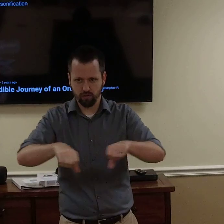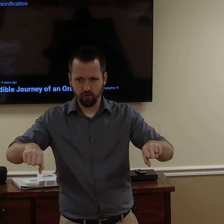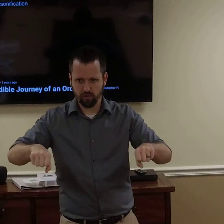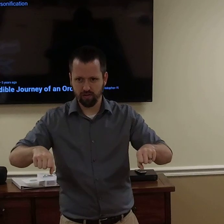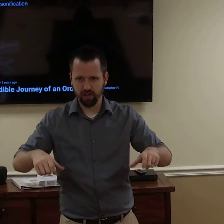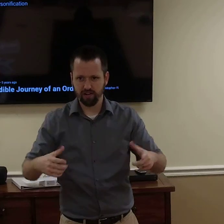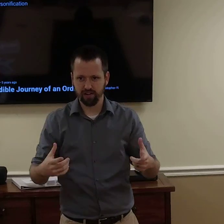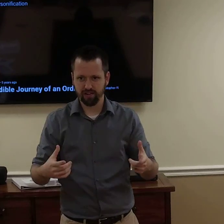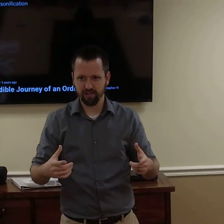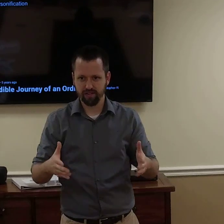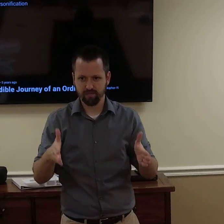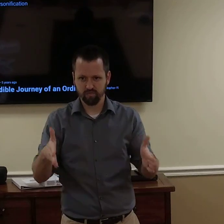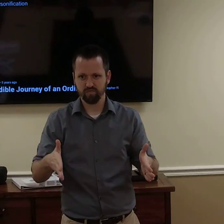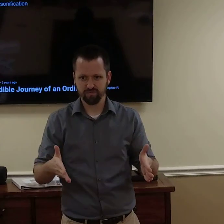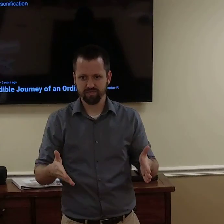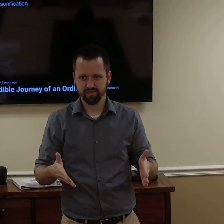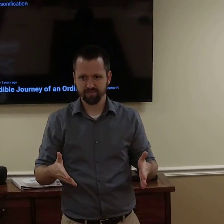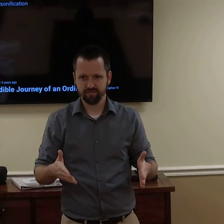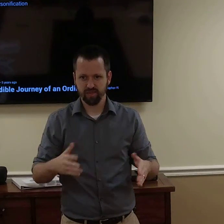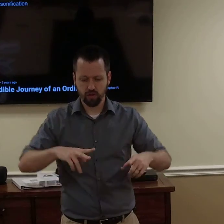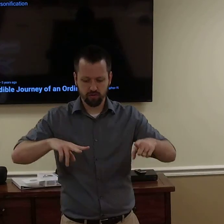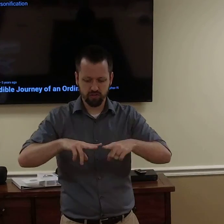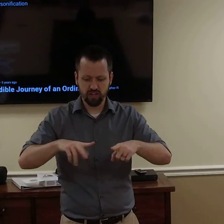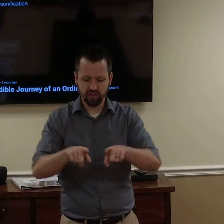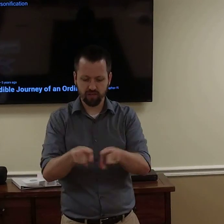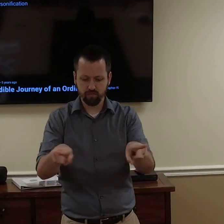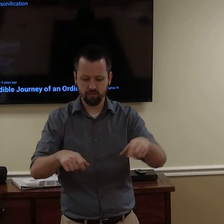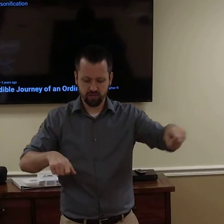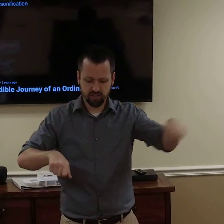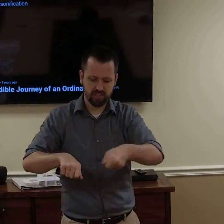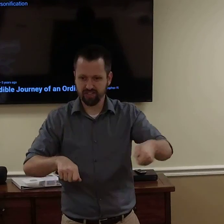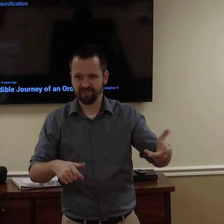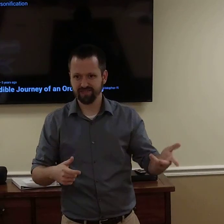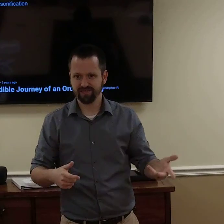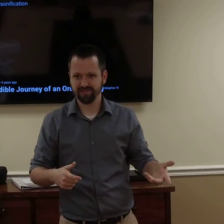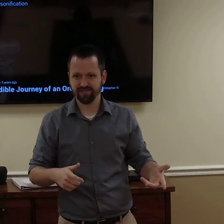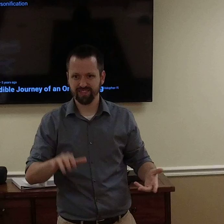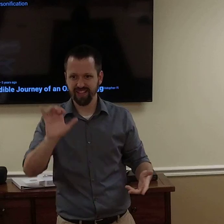whole hot dog. It was just like Probably never done that before.